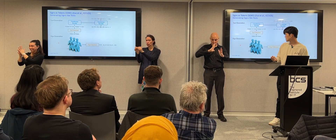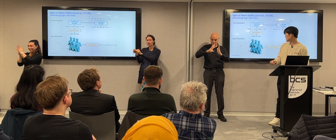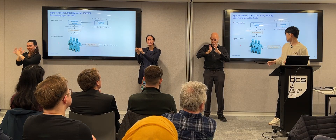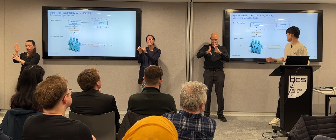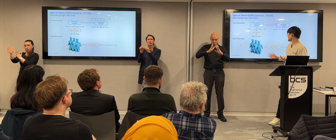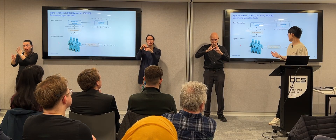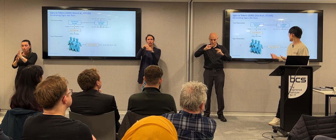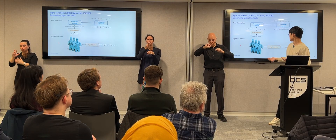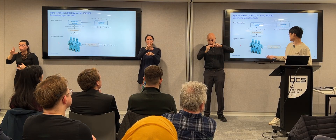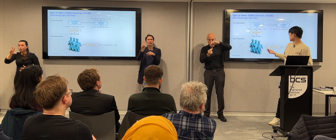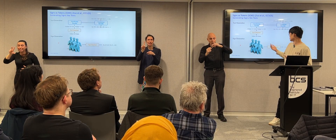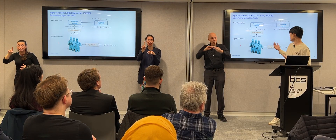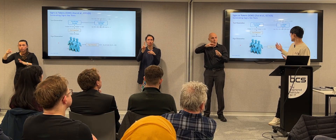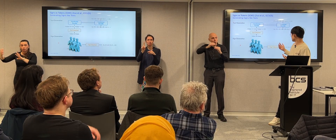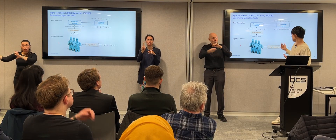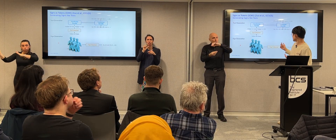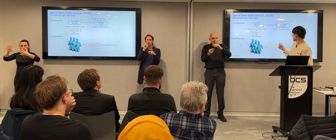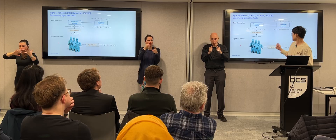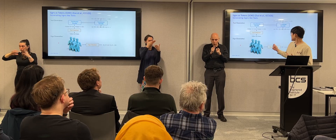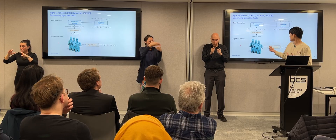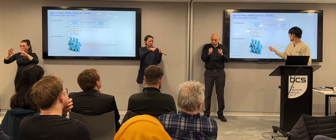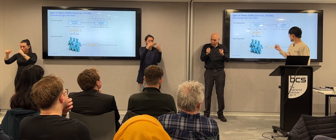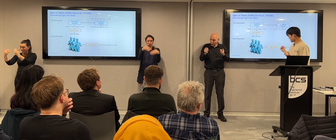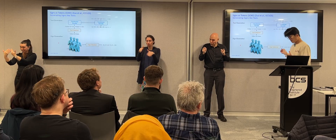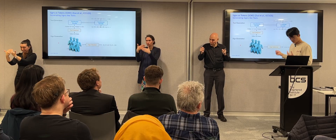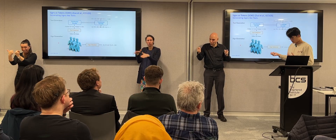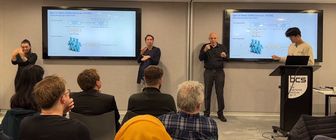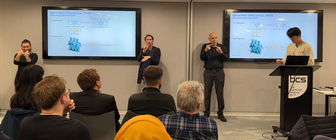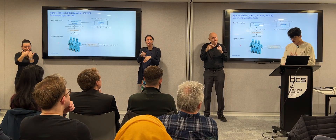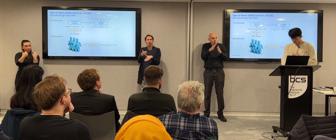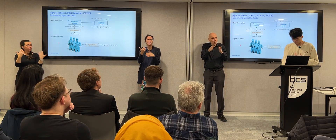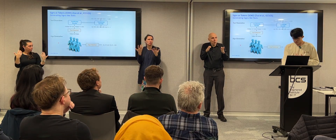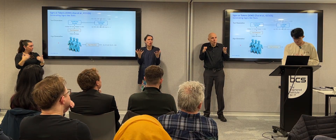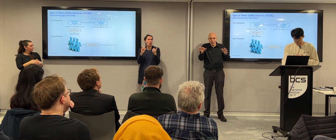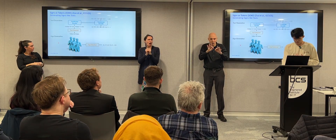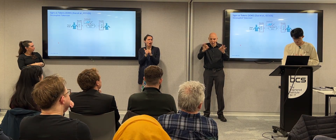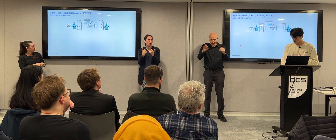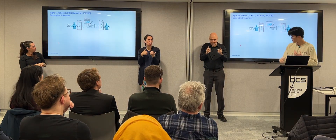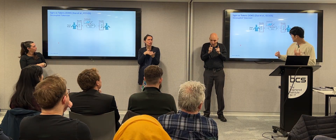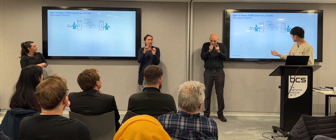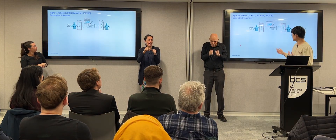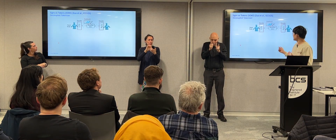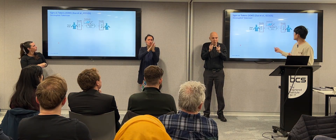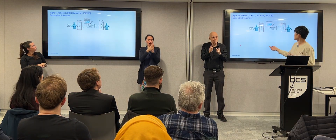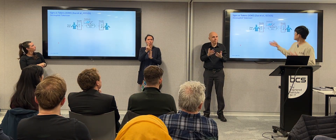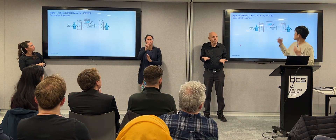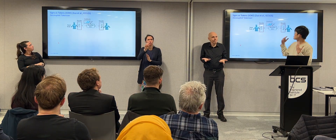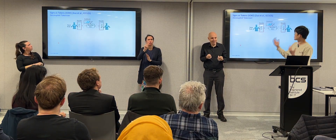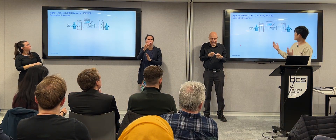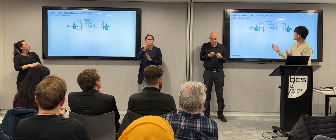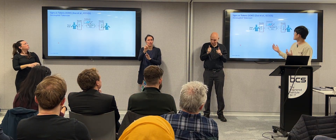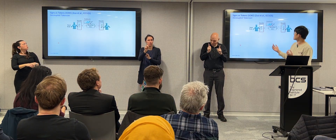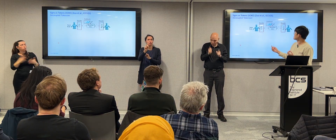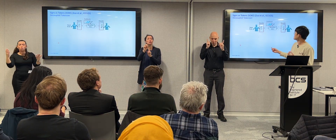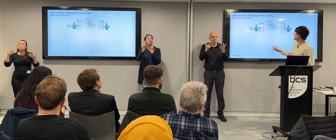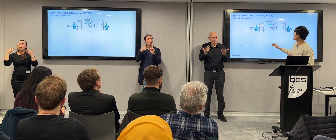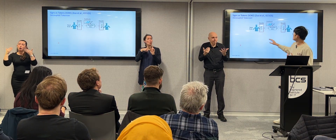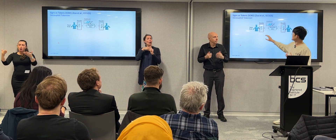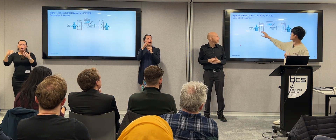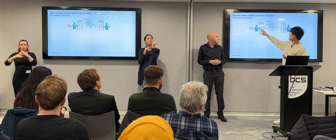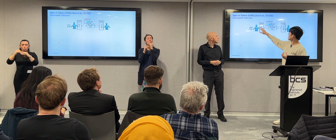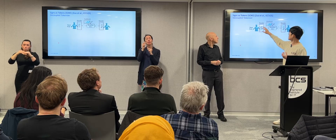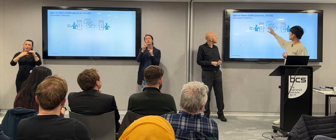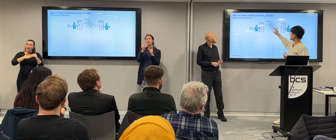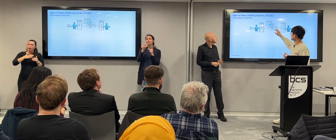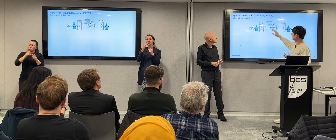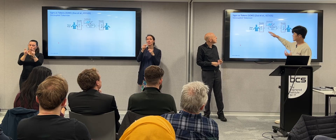space. So we built this tokenizer